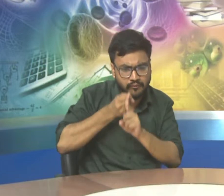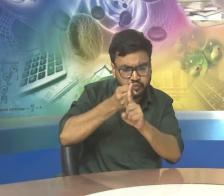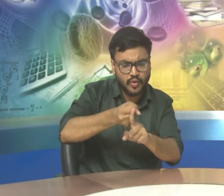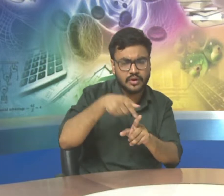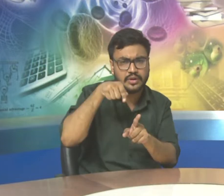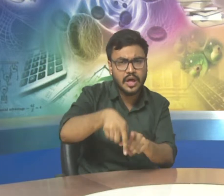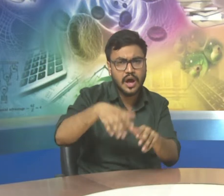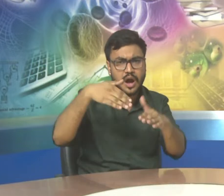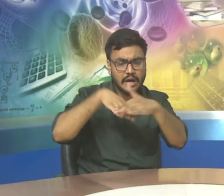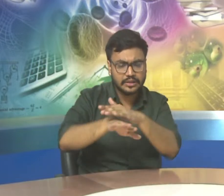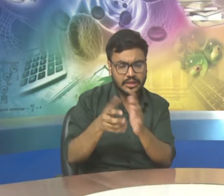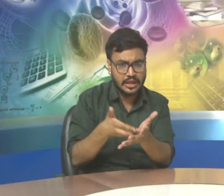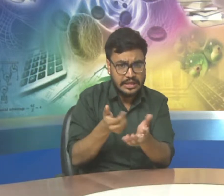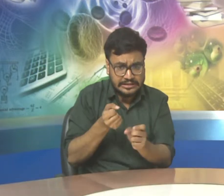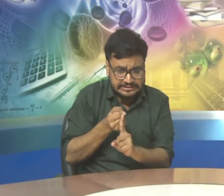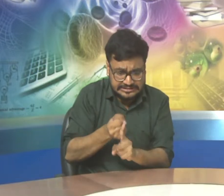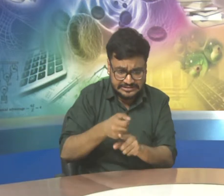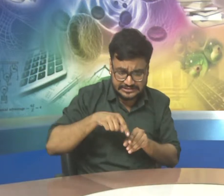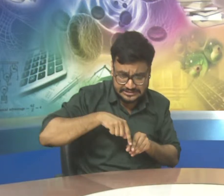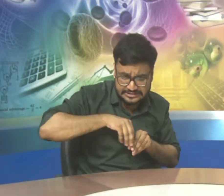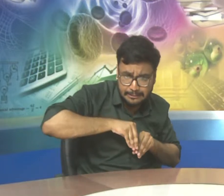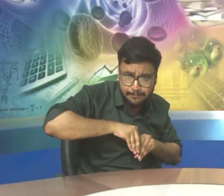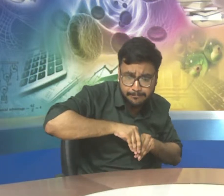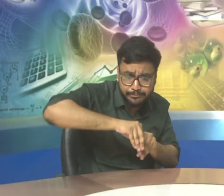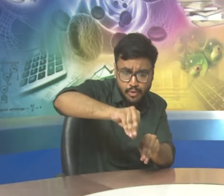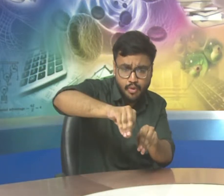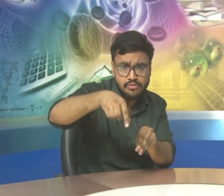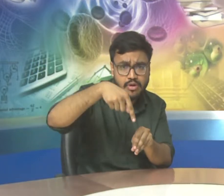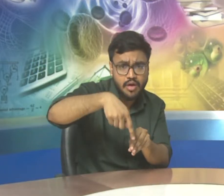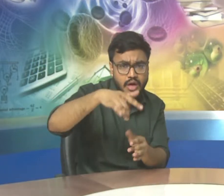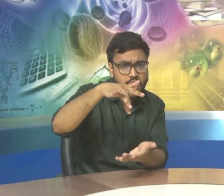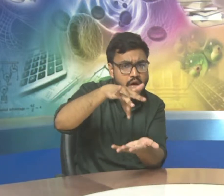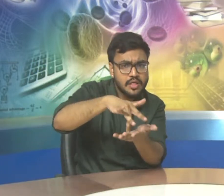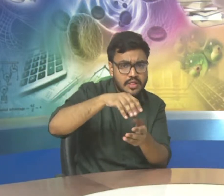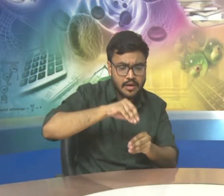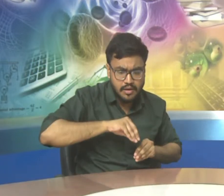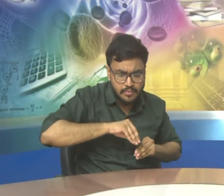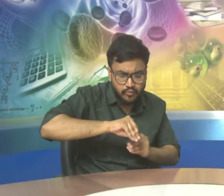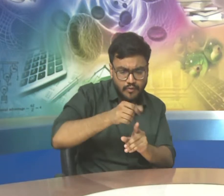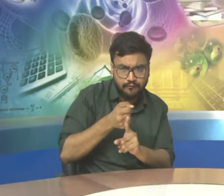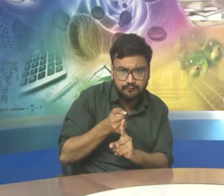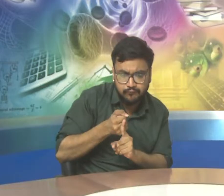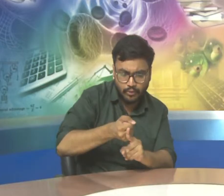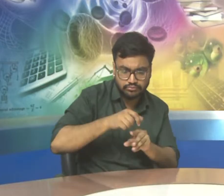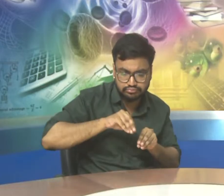forward direction, and so the chair moves forward.